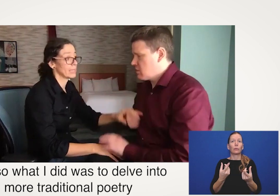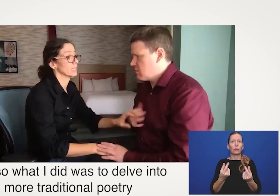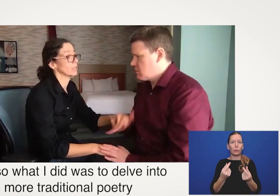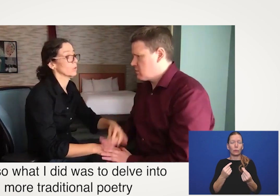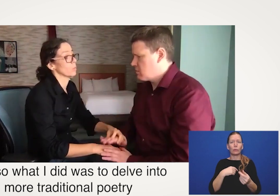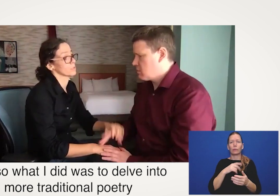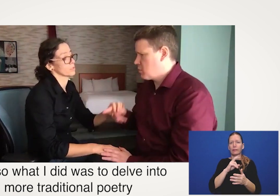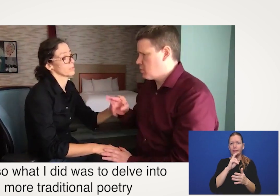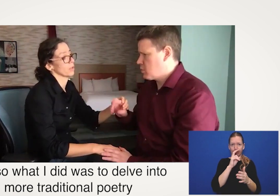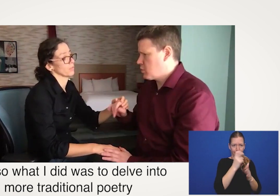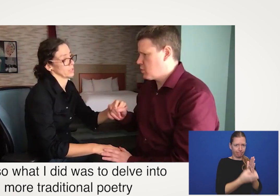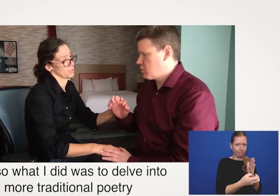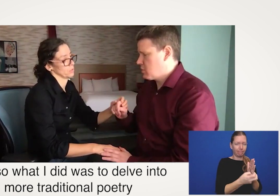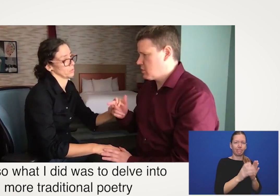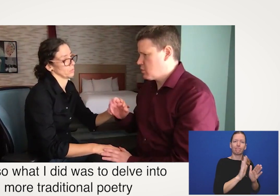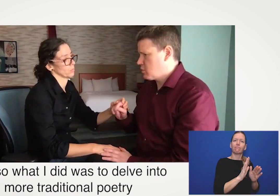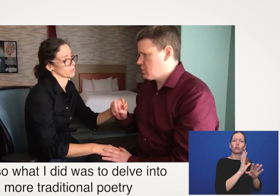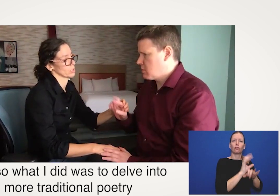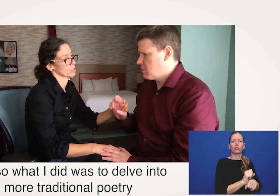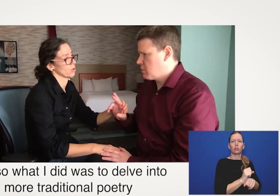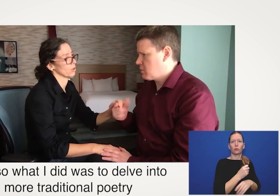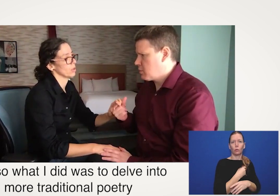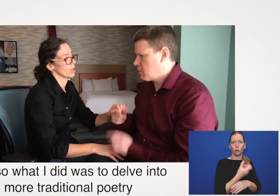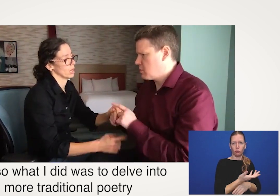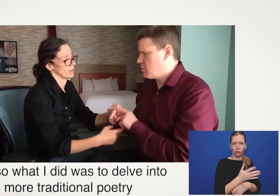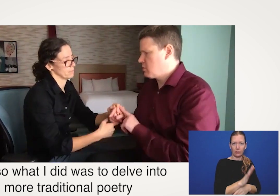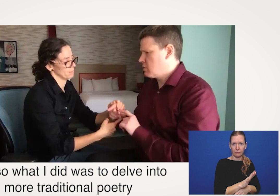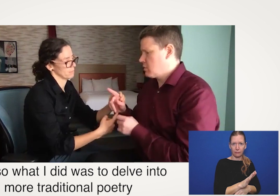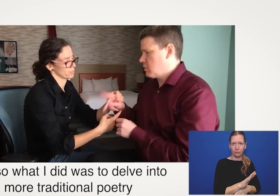what I did was to delve into more traditional